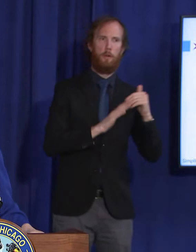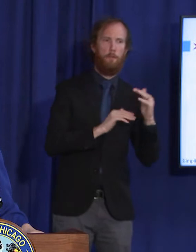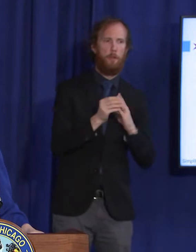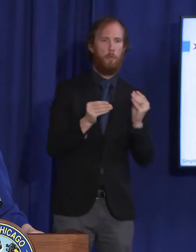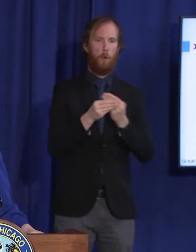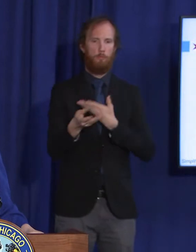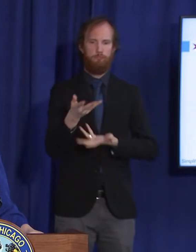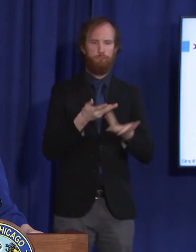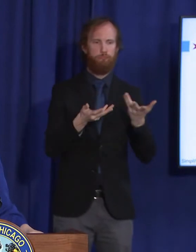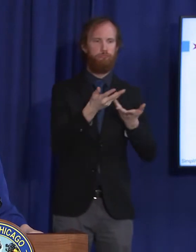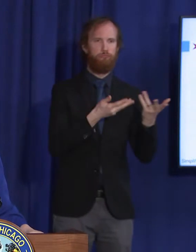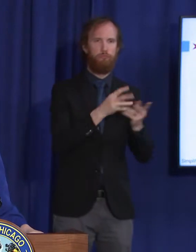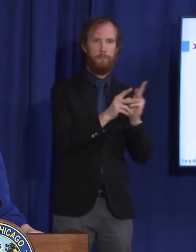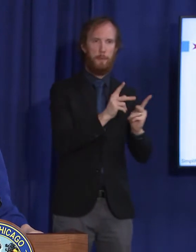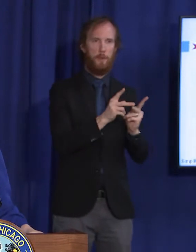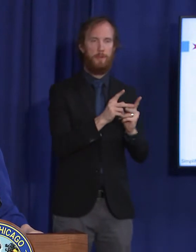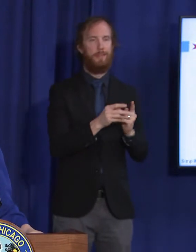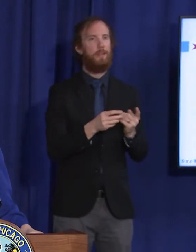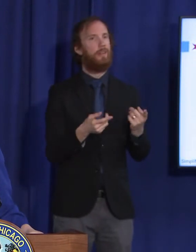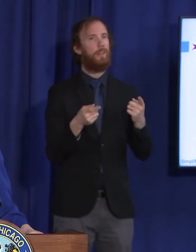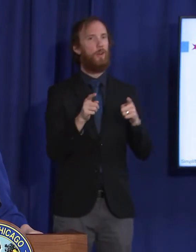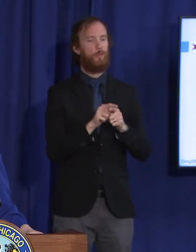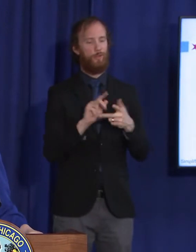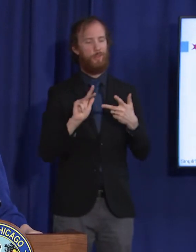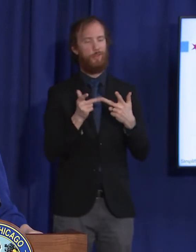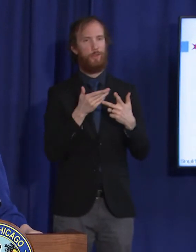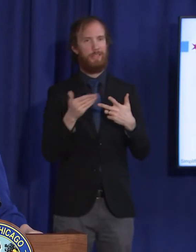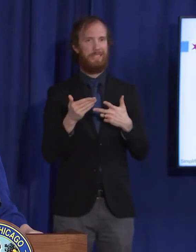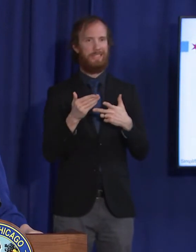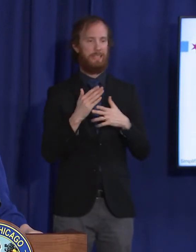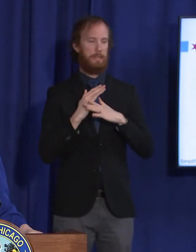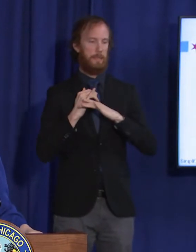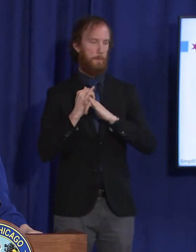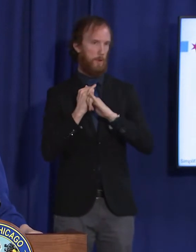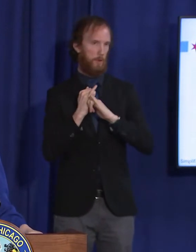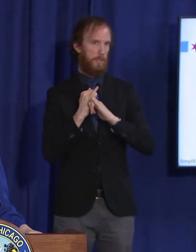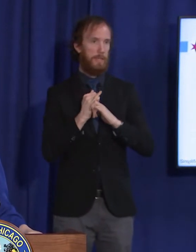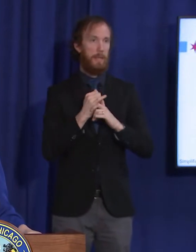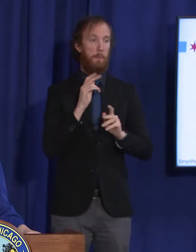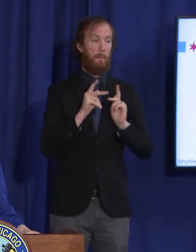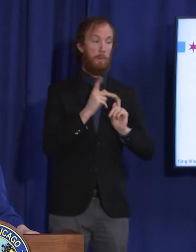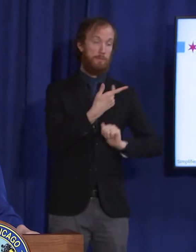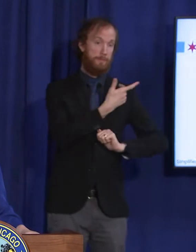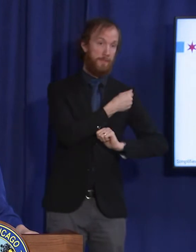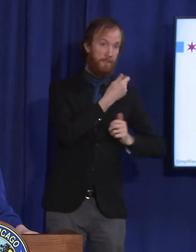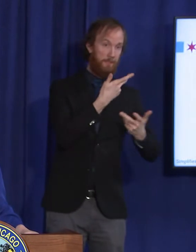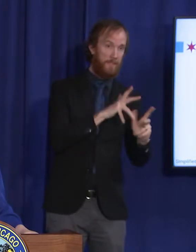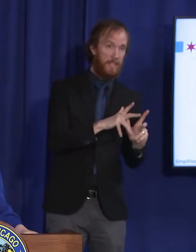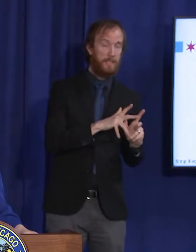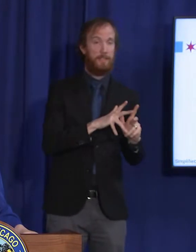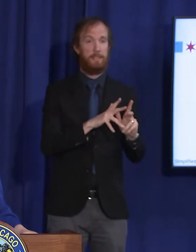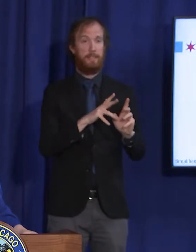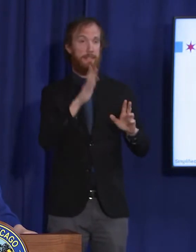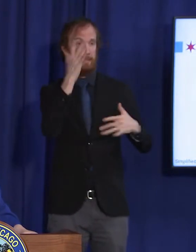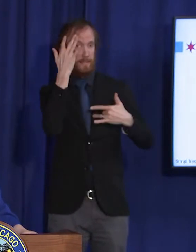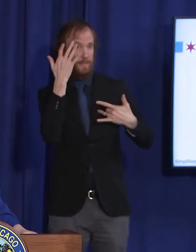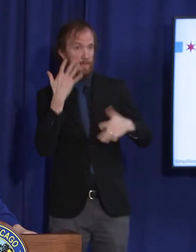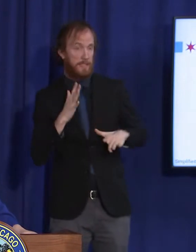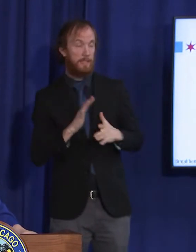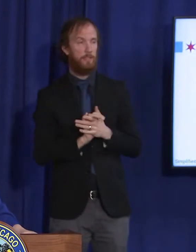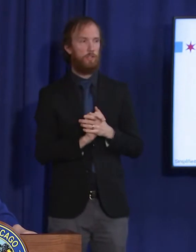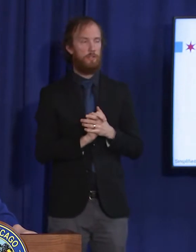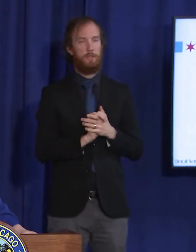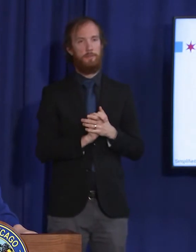then immunity, the combination of vaccine-induced immunity, prior exposure, and recovery from COVID. So when one of these